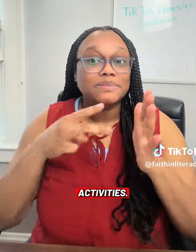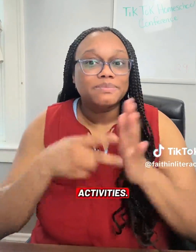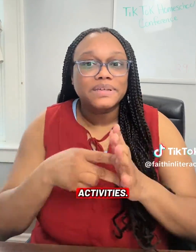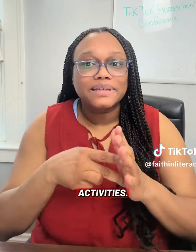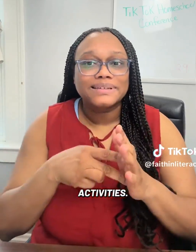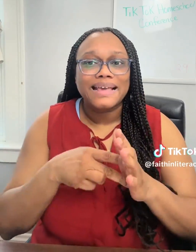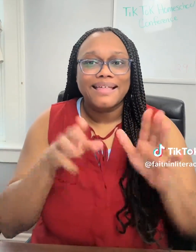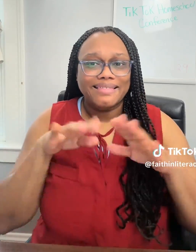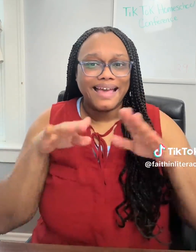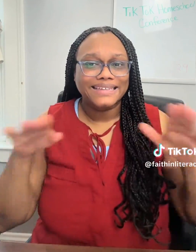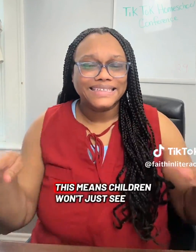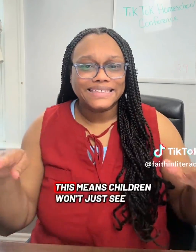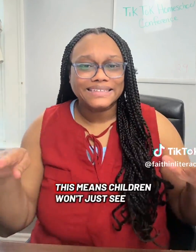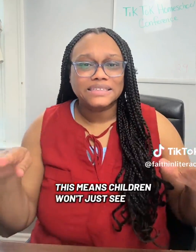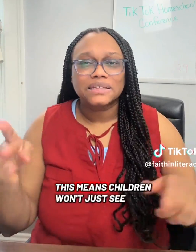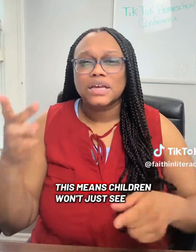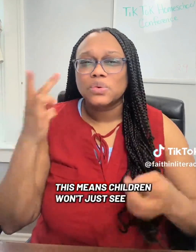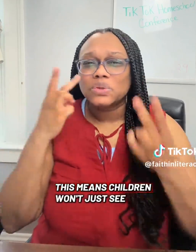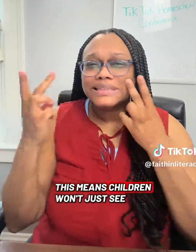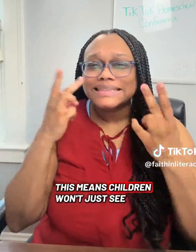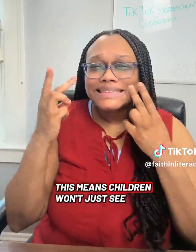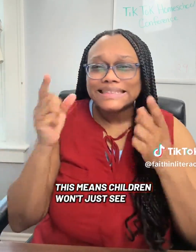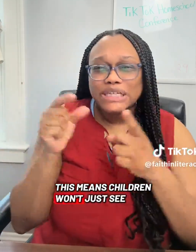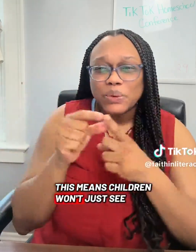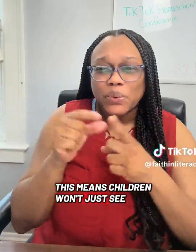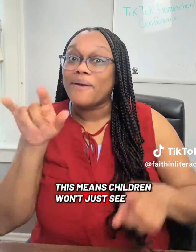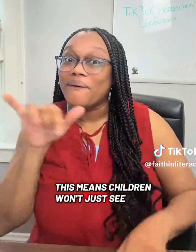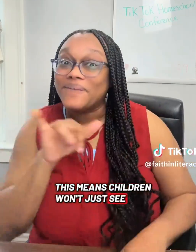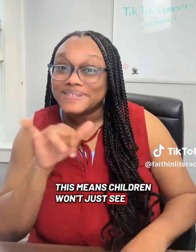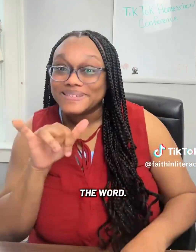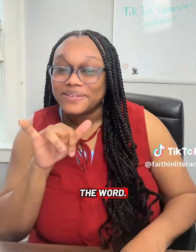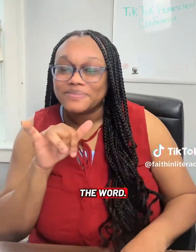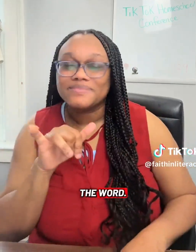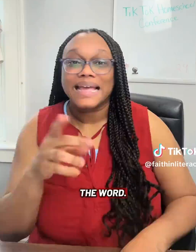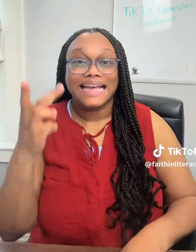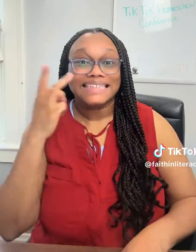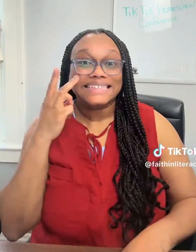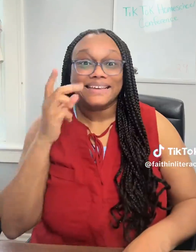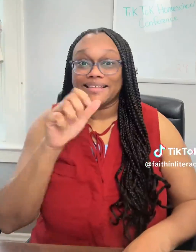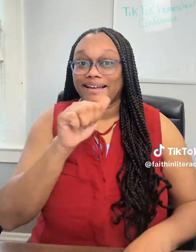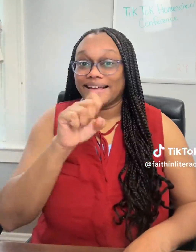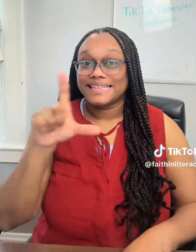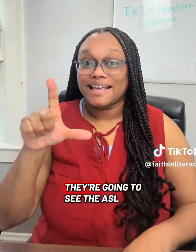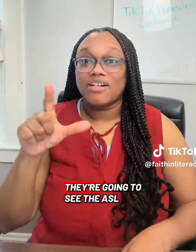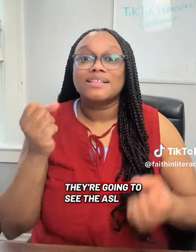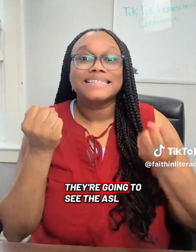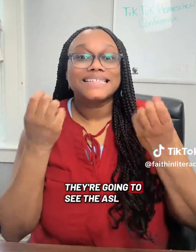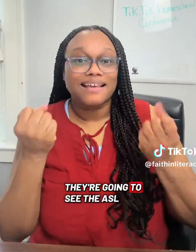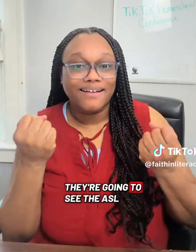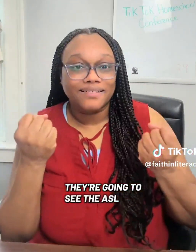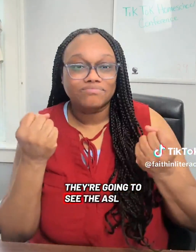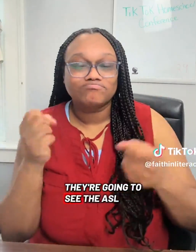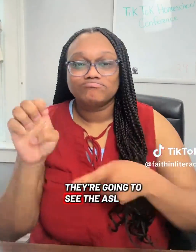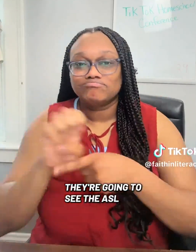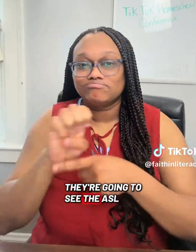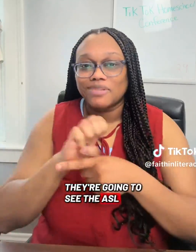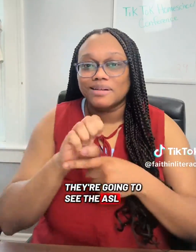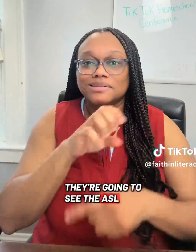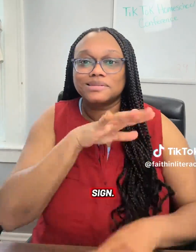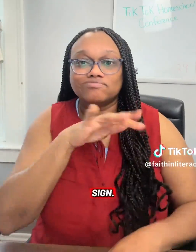activities. This means children won't just see the word, they're going to see the ASL